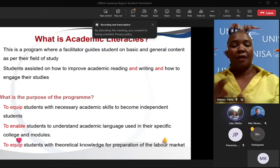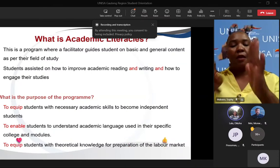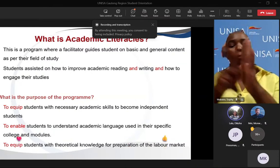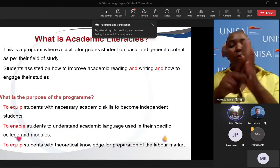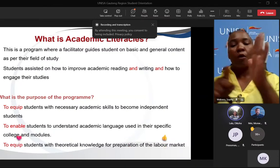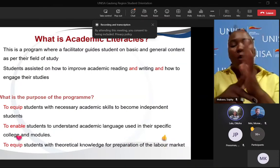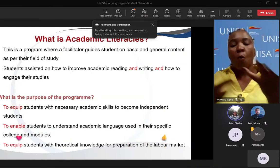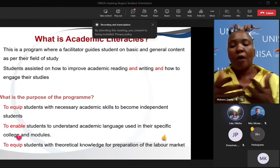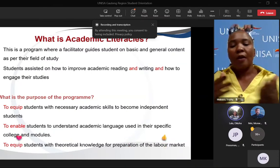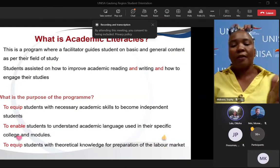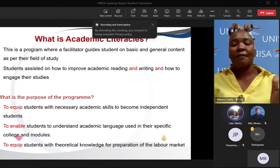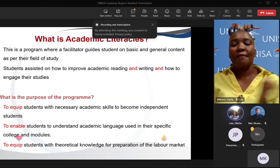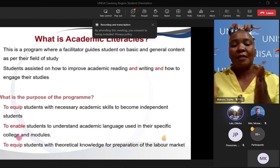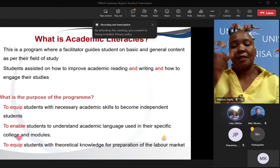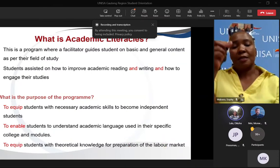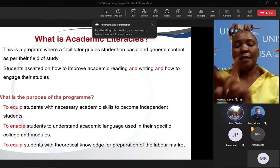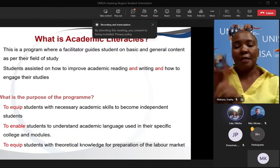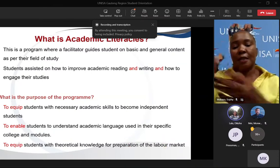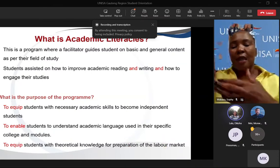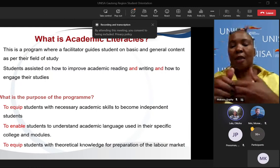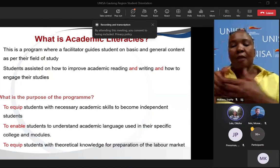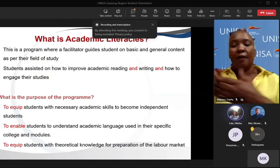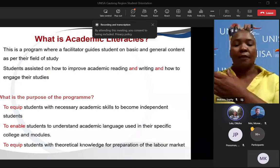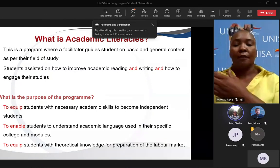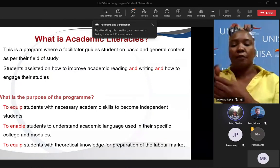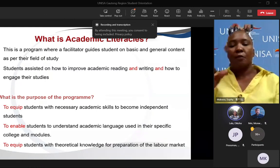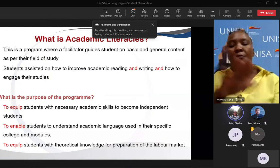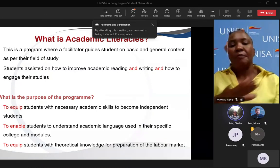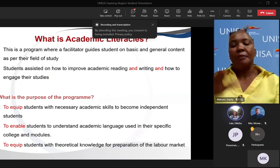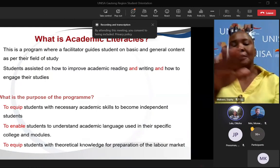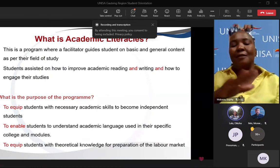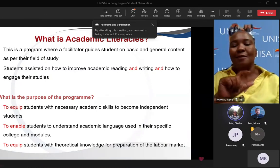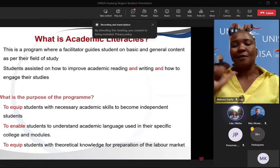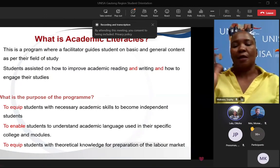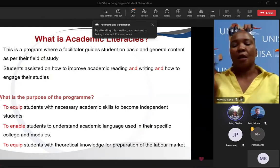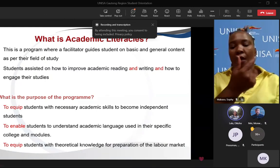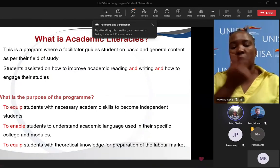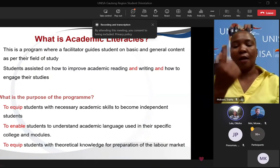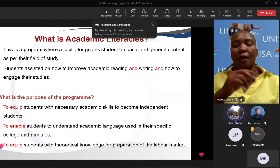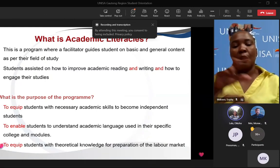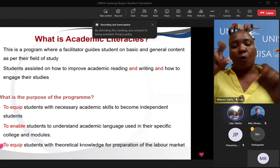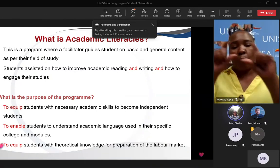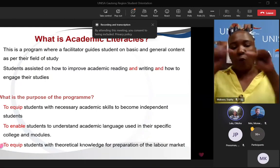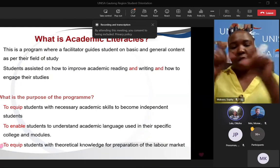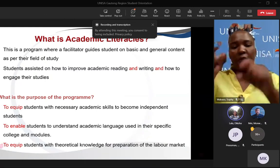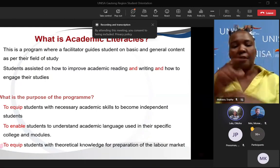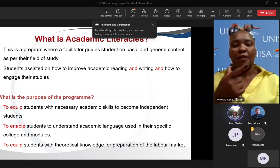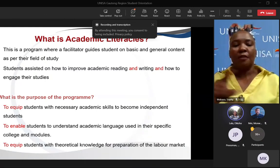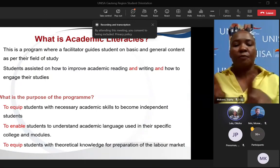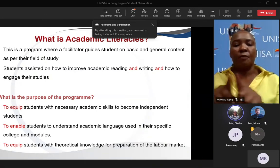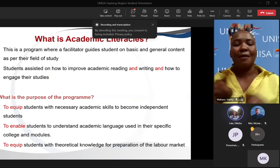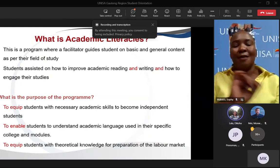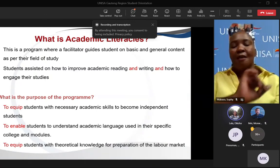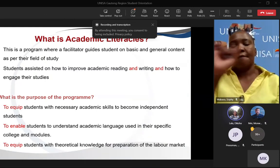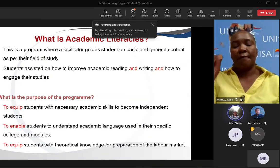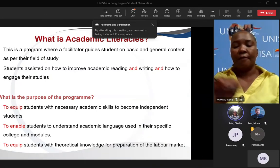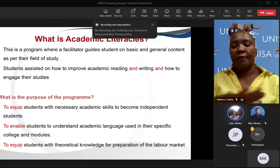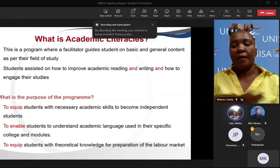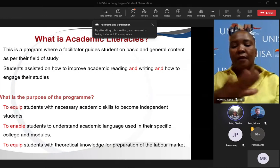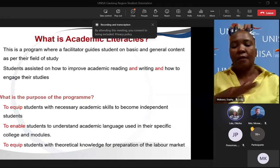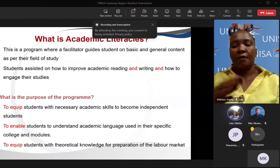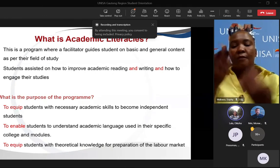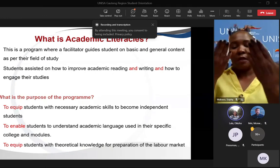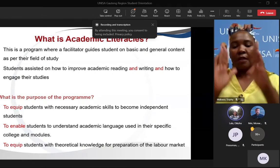who guides the students on the basic and general content as per their field of study